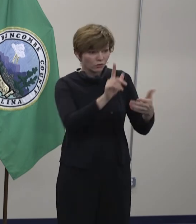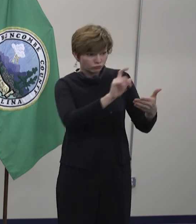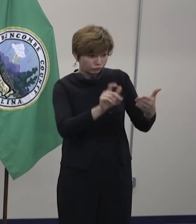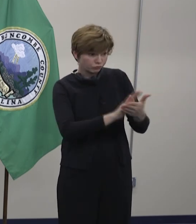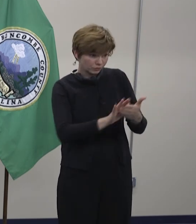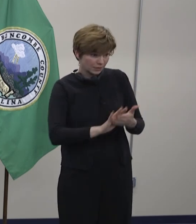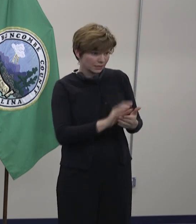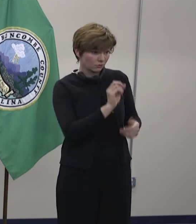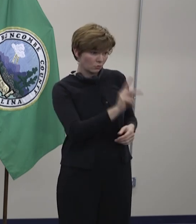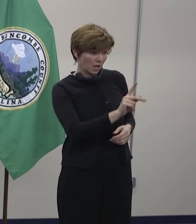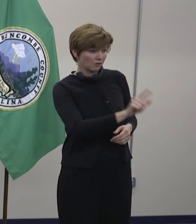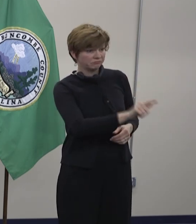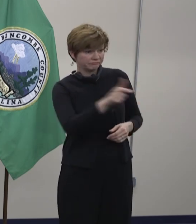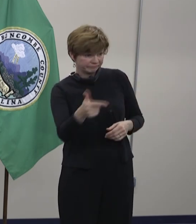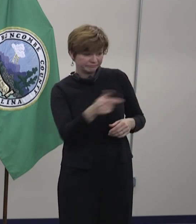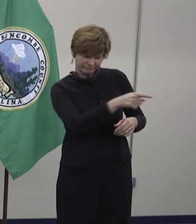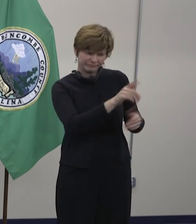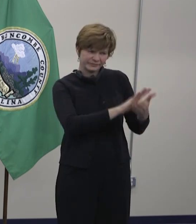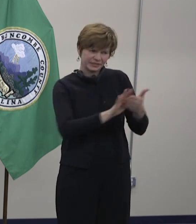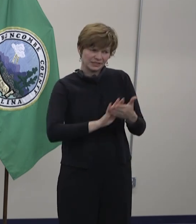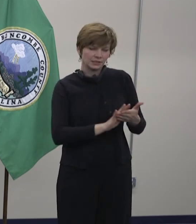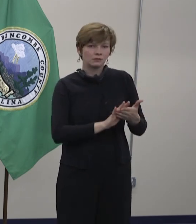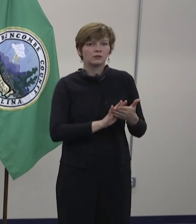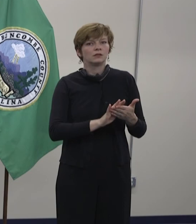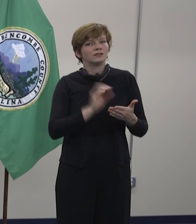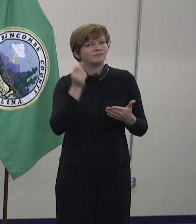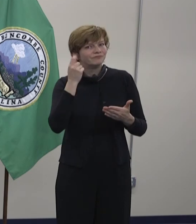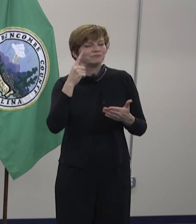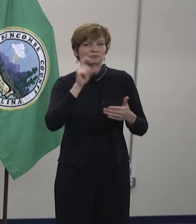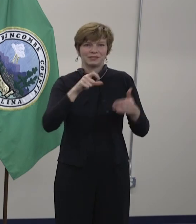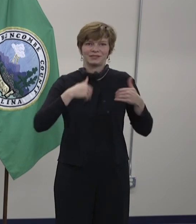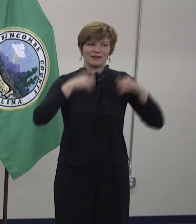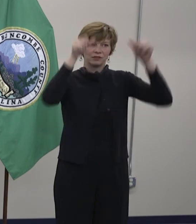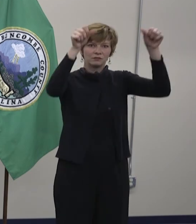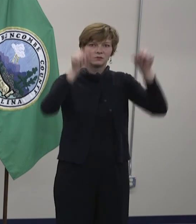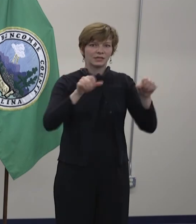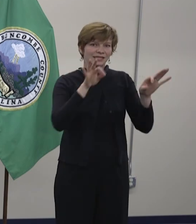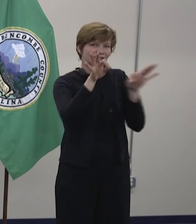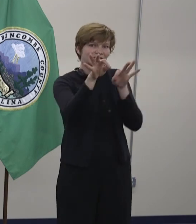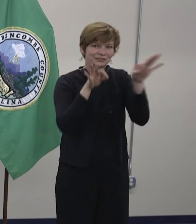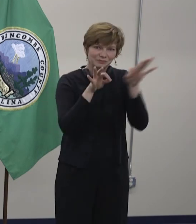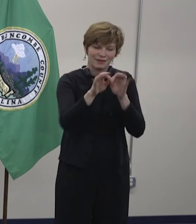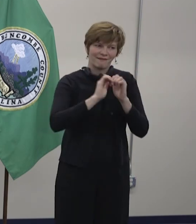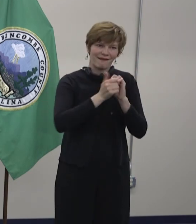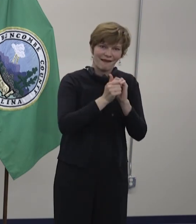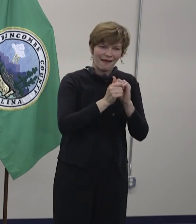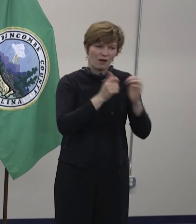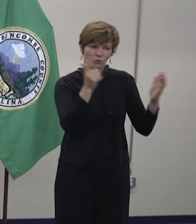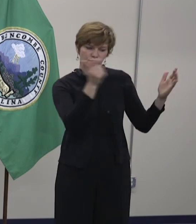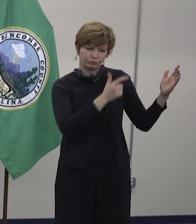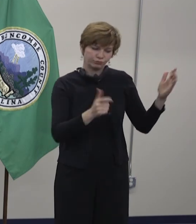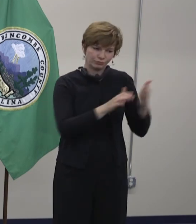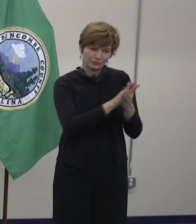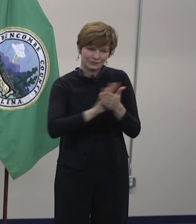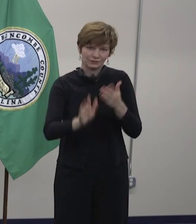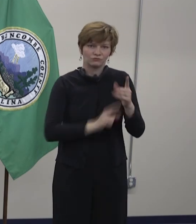instructions on the proper method and specific sitting times for that specific disinfectant they are using.